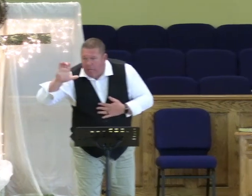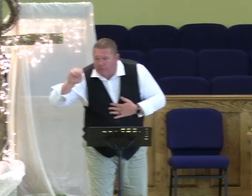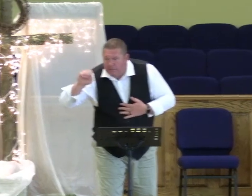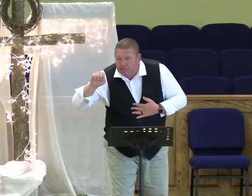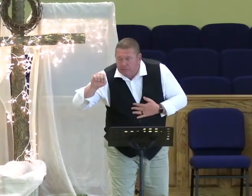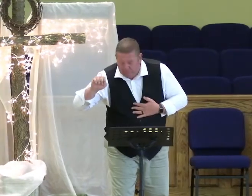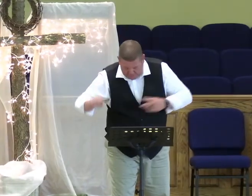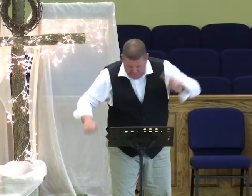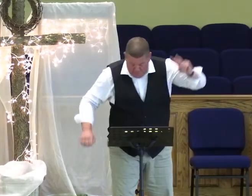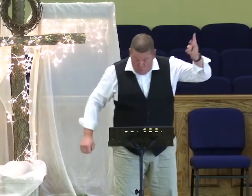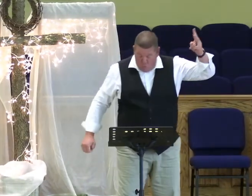a place.